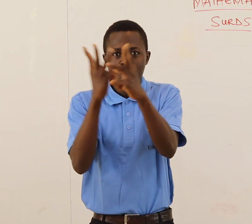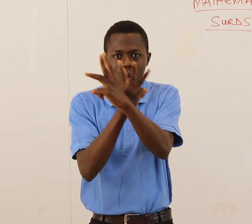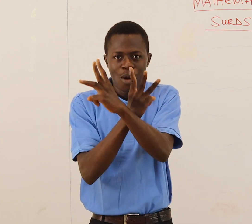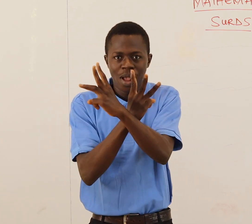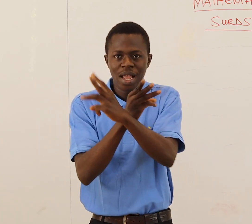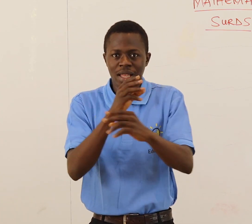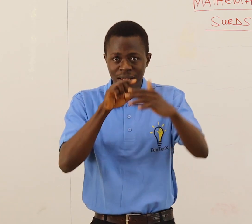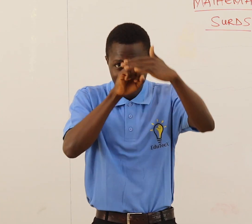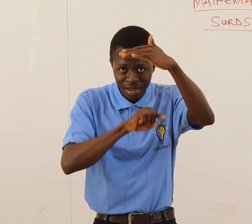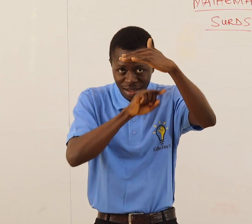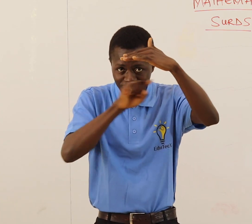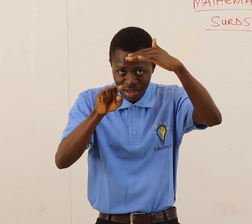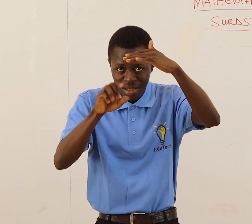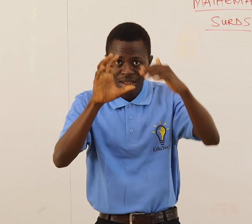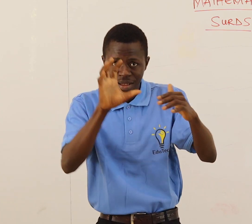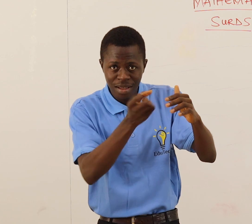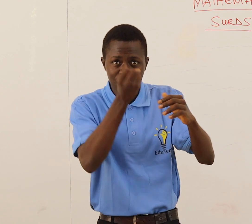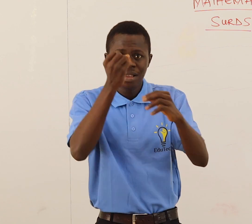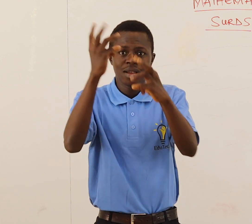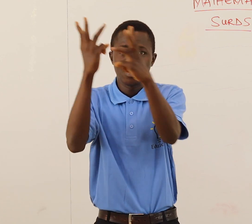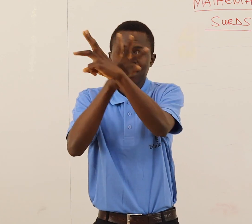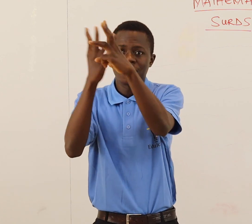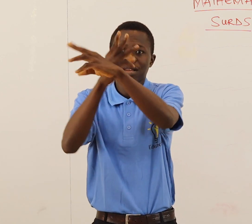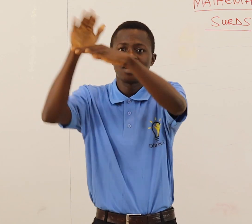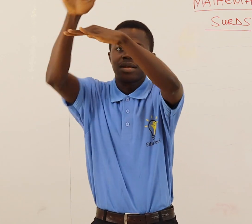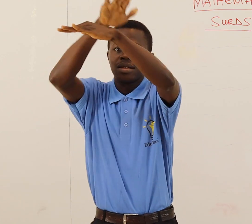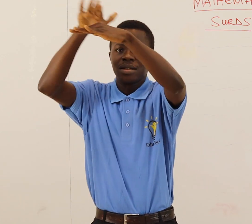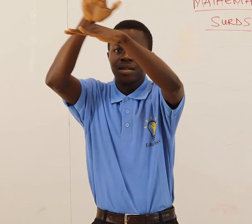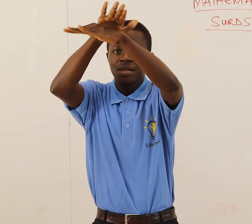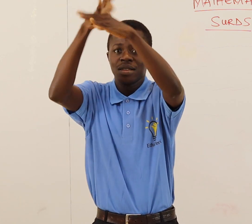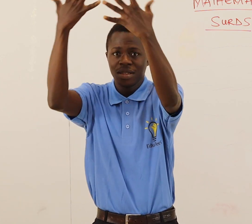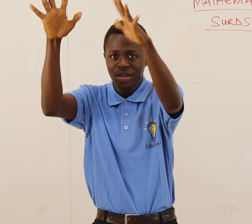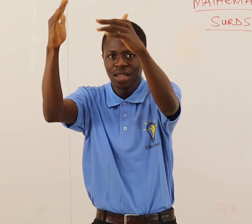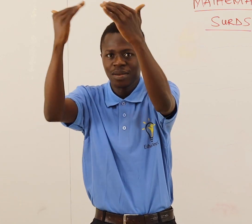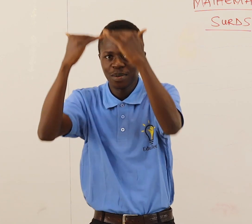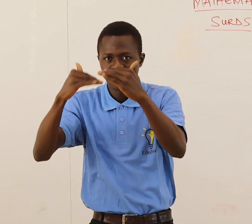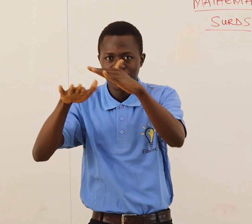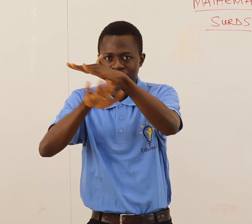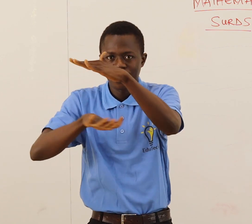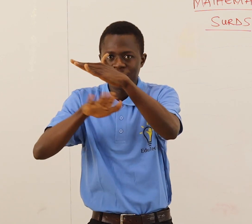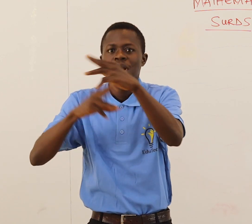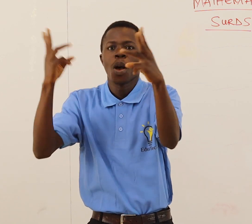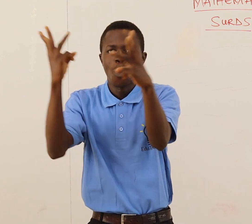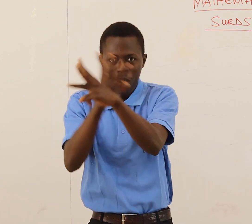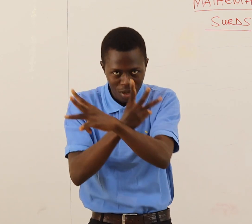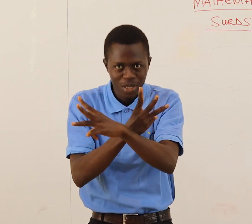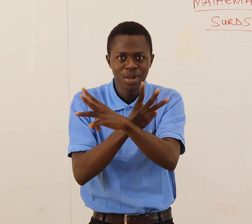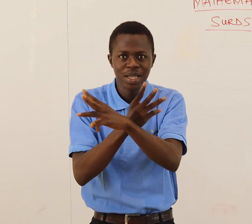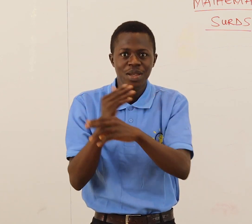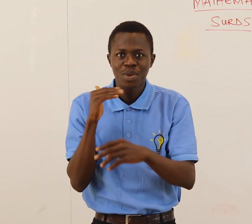the square root sign, right? So we remove it. How? We first of all do that by multiplying the